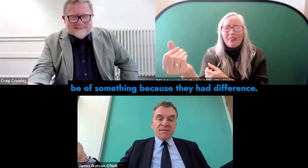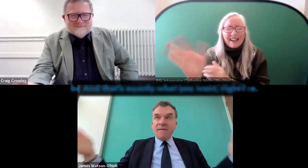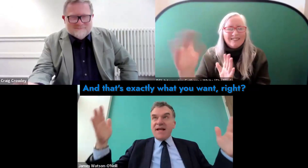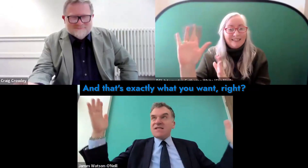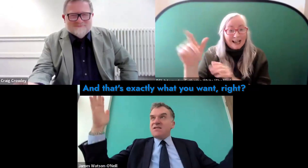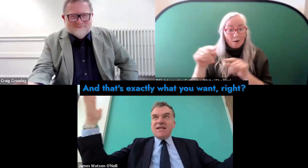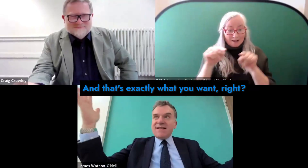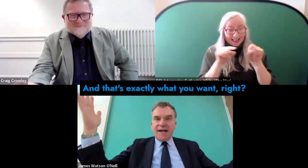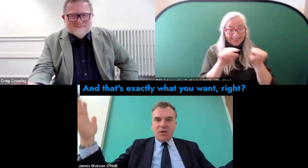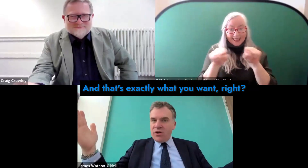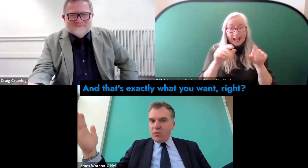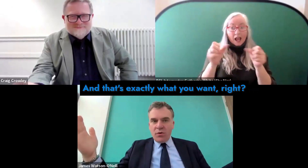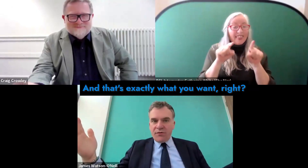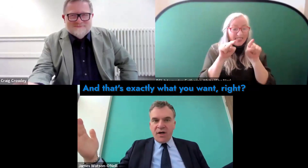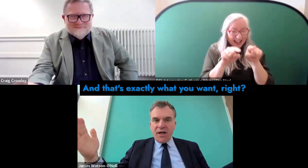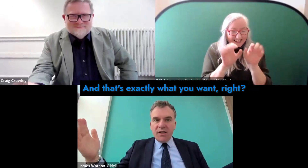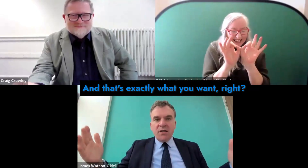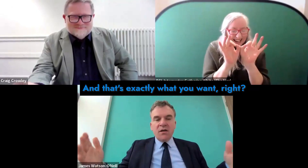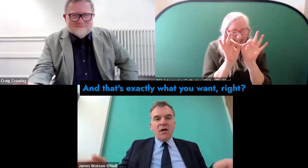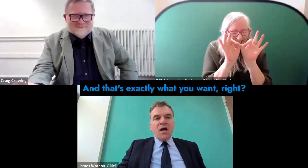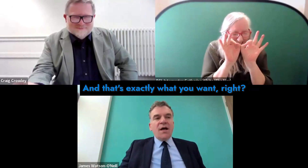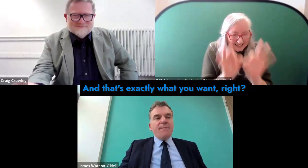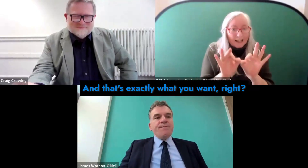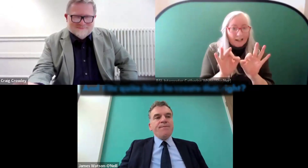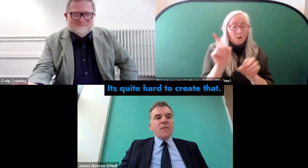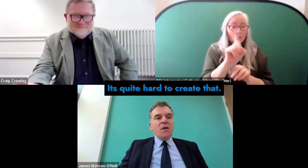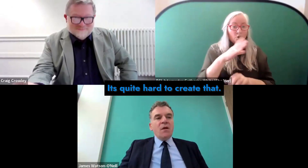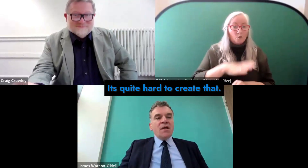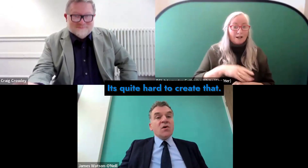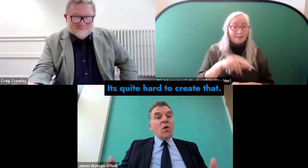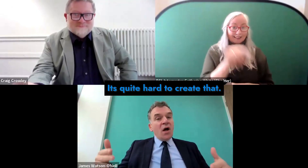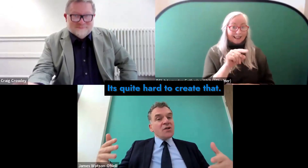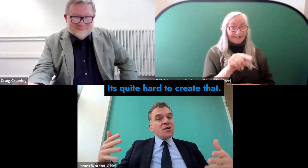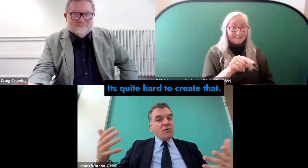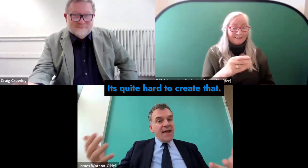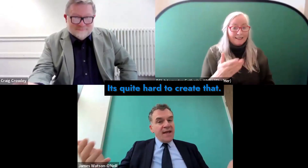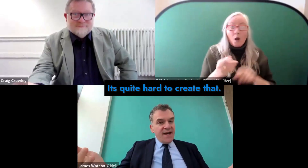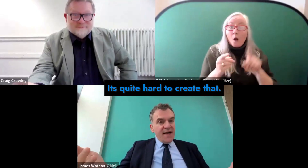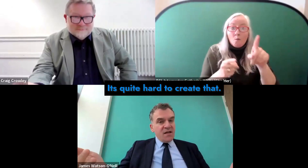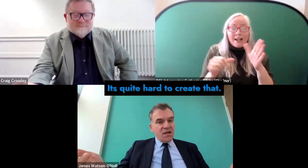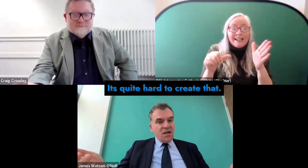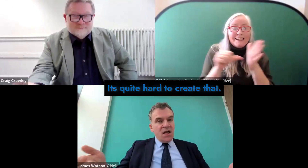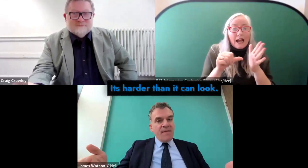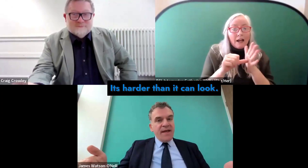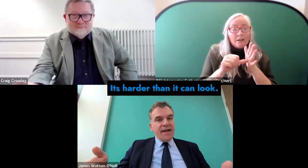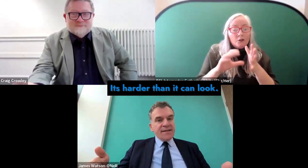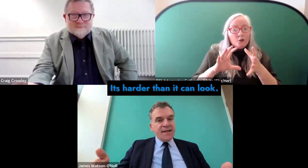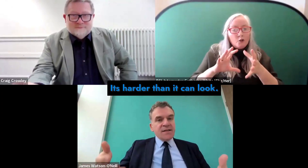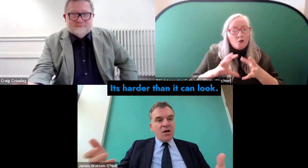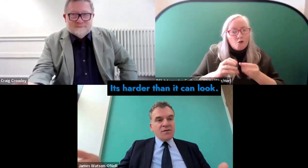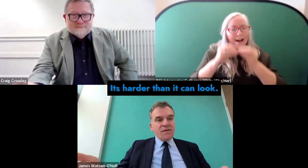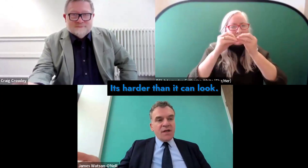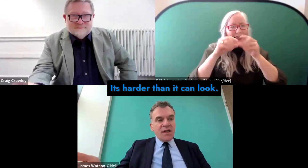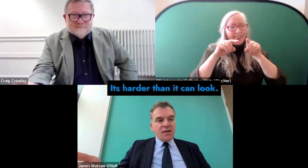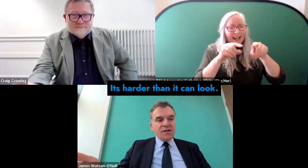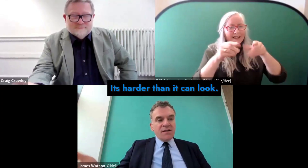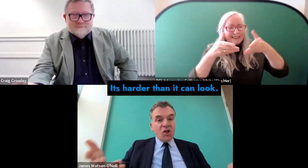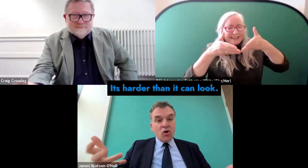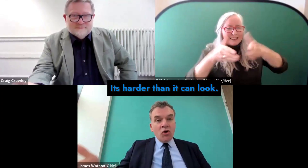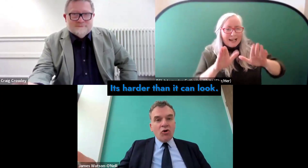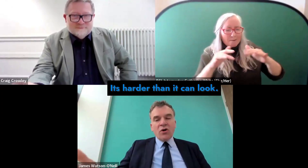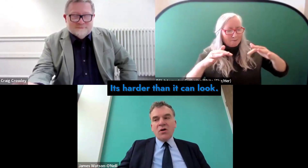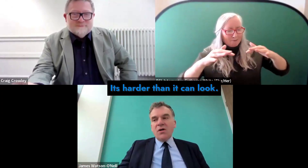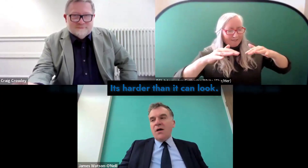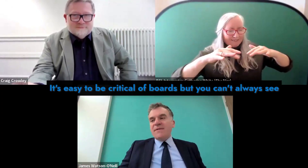had different experience. That's exactly what you want, right? It's quite hard to create that. It's harder than it